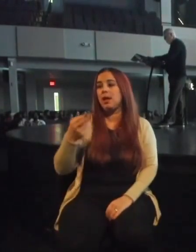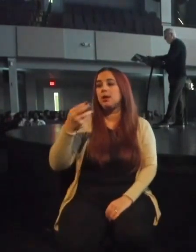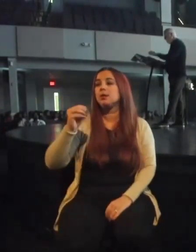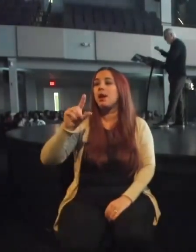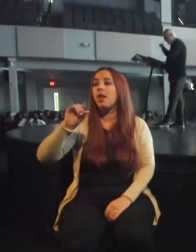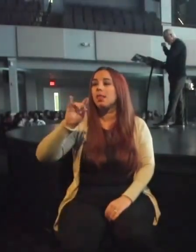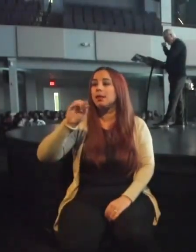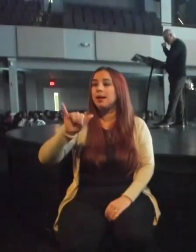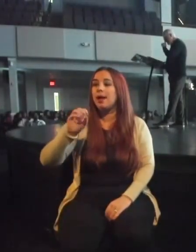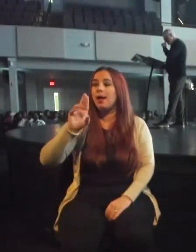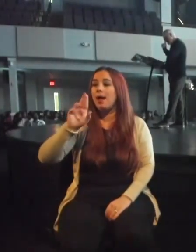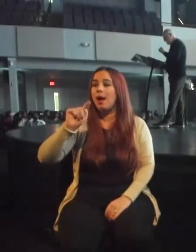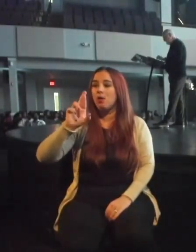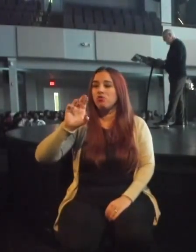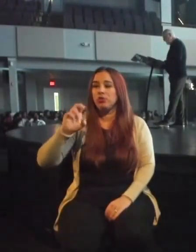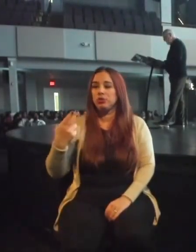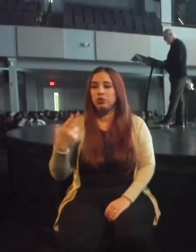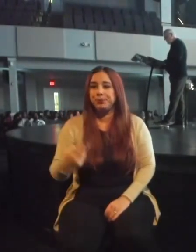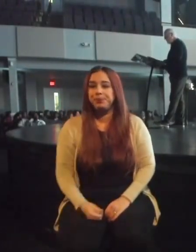church-redeemer.org/holiday-outreach.